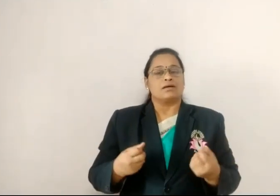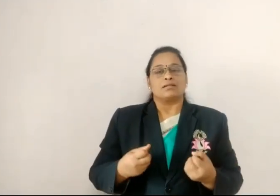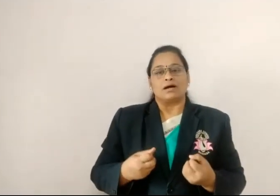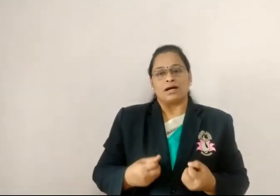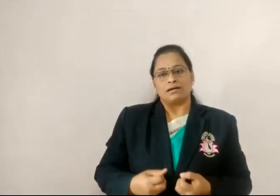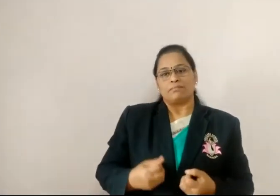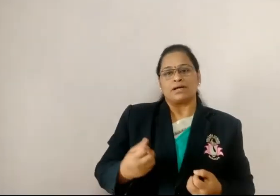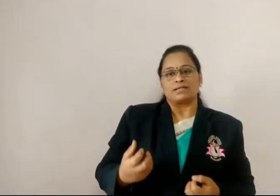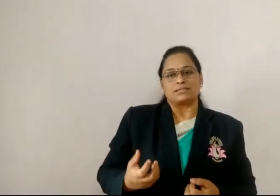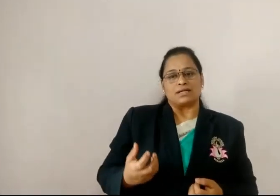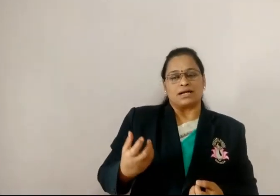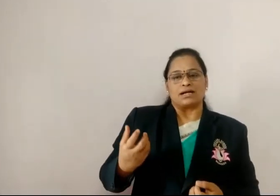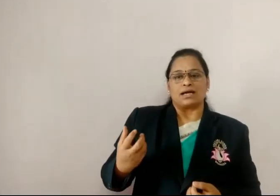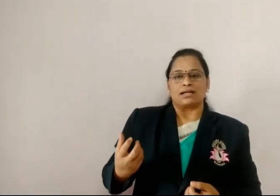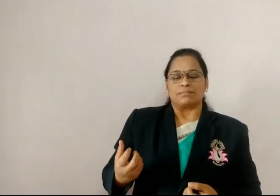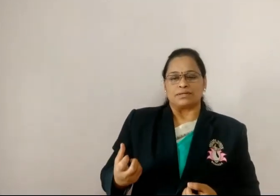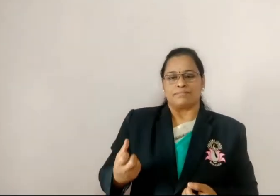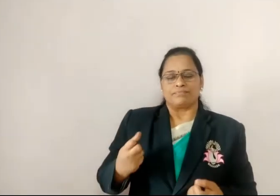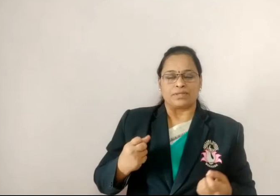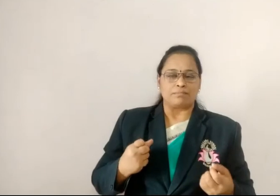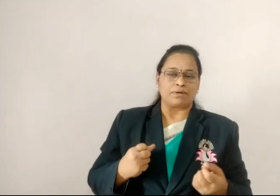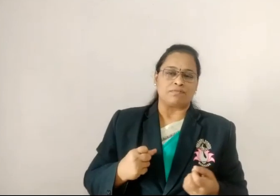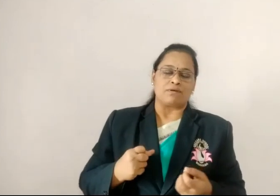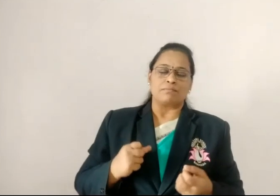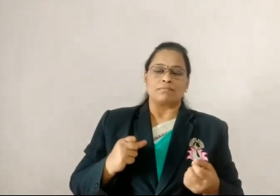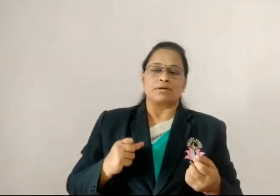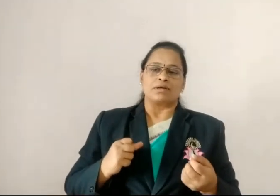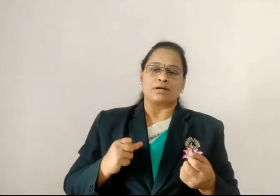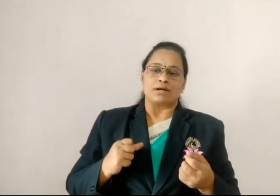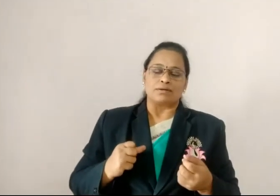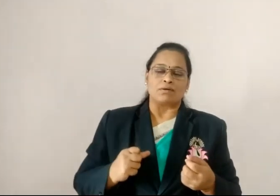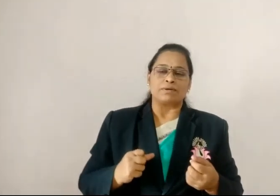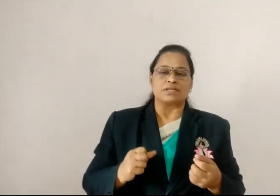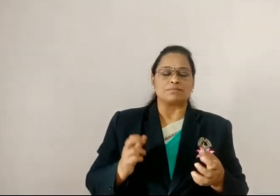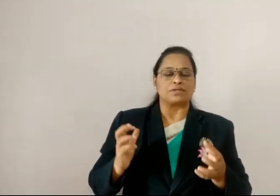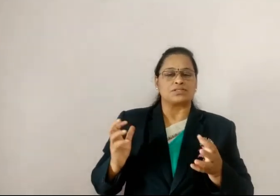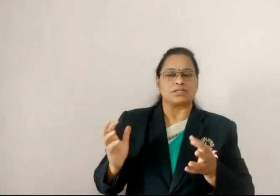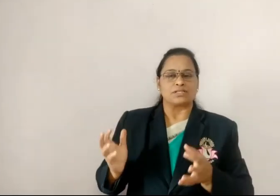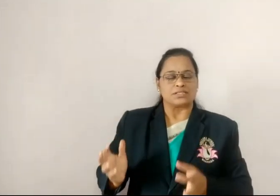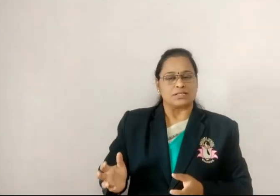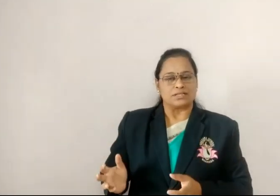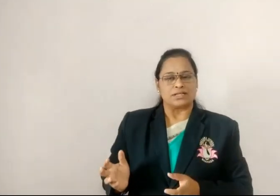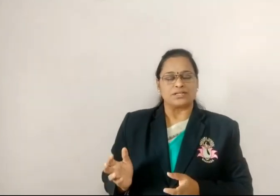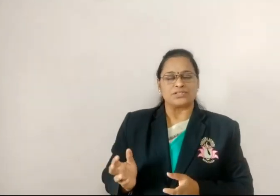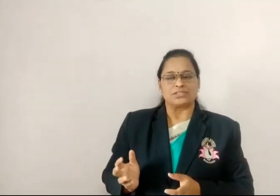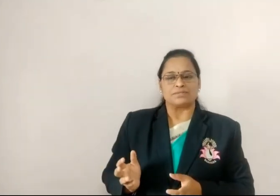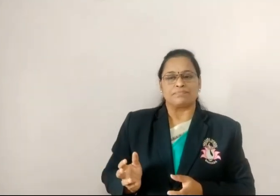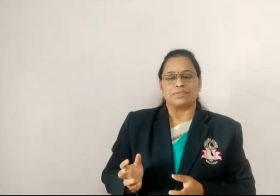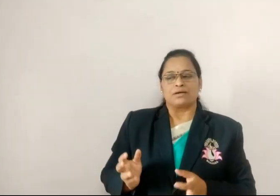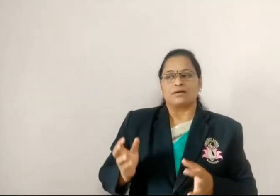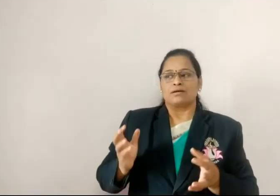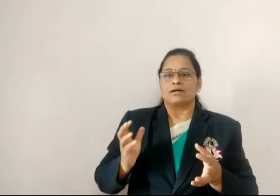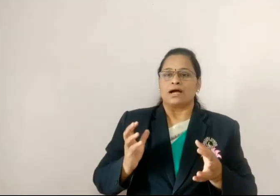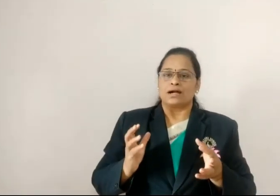The higher plants and animals, they perform anaerobic respiration in certain conditions. And